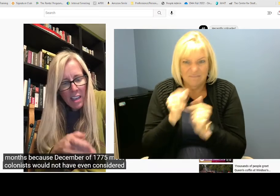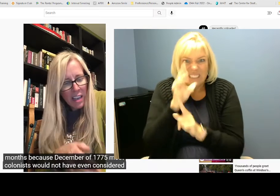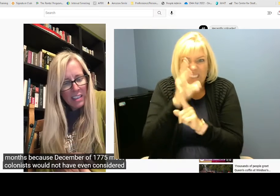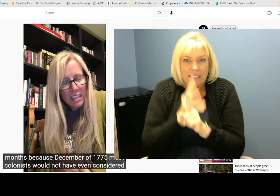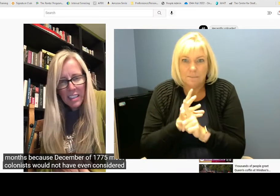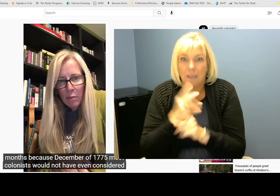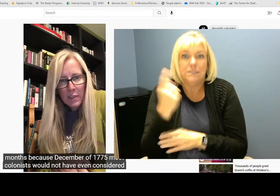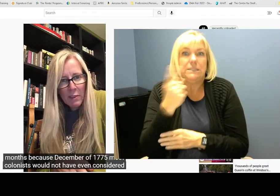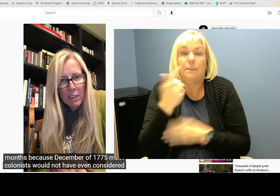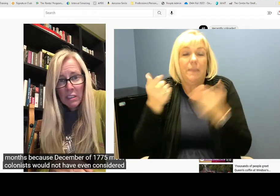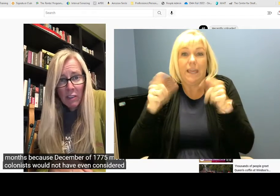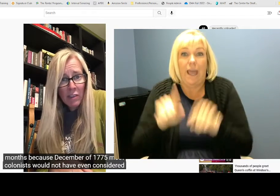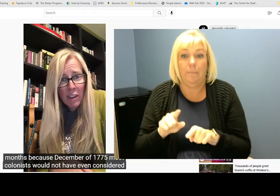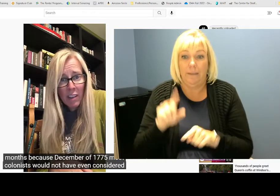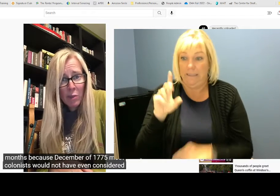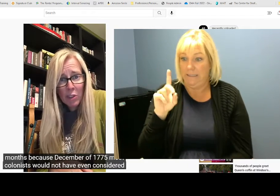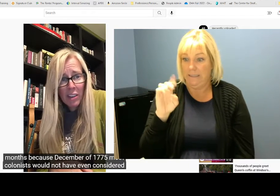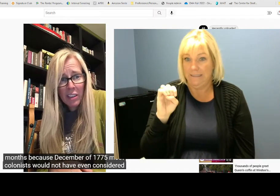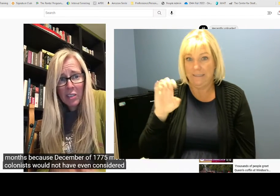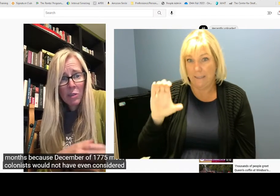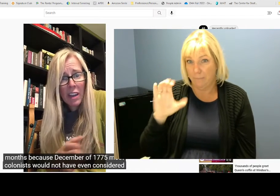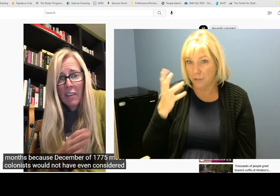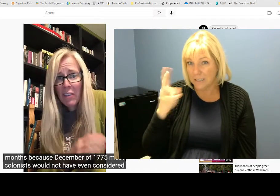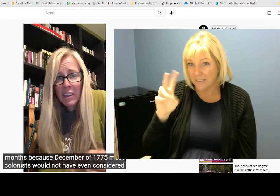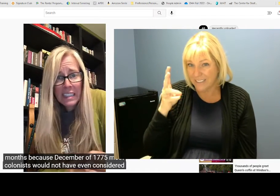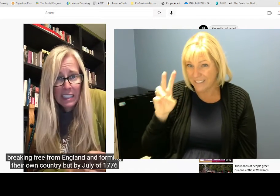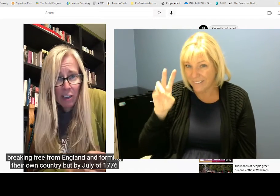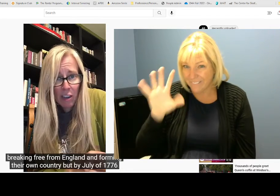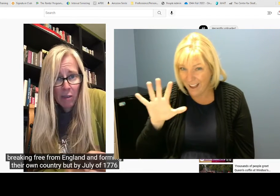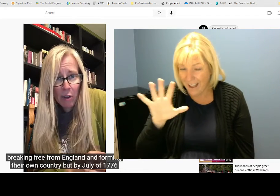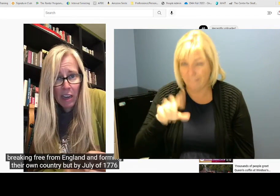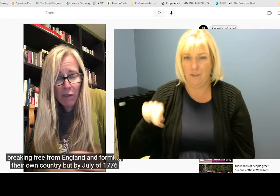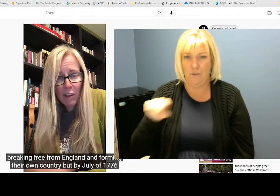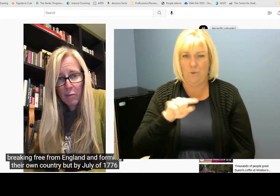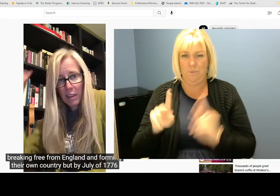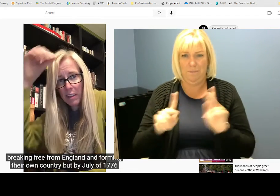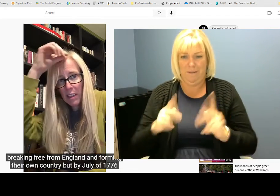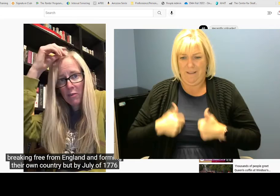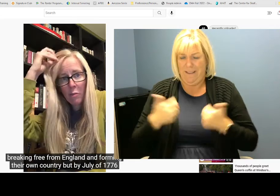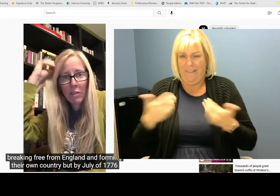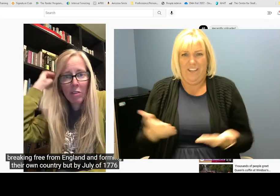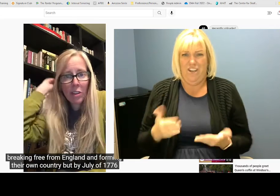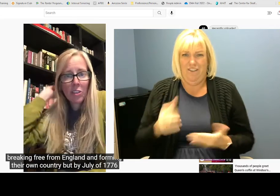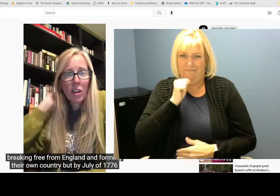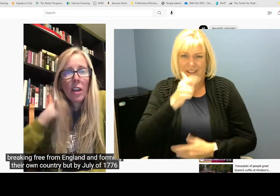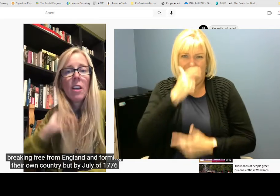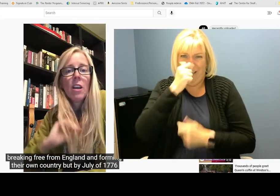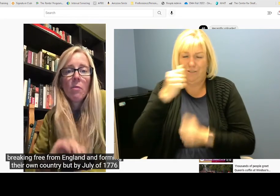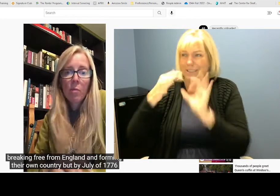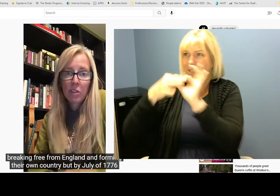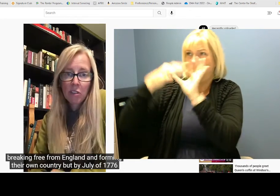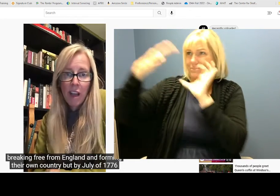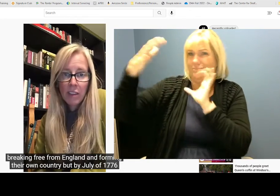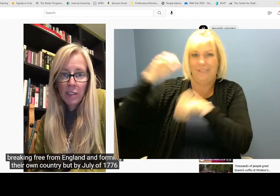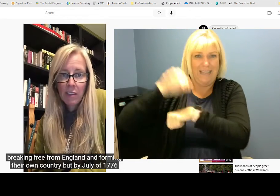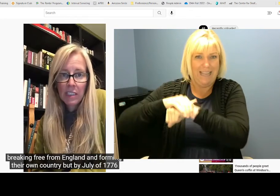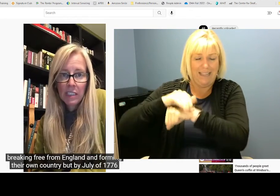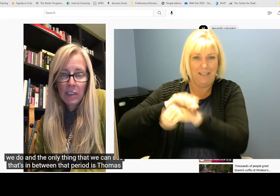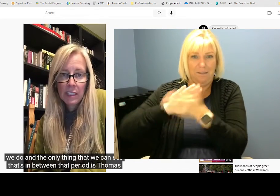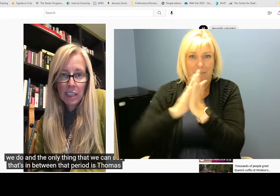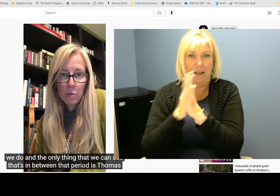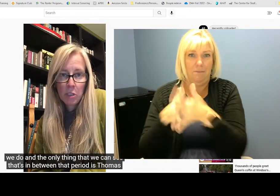because December of 1775, most colonists would not have even considered breaking free from England and forming their own country. But by July